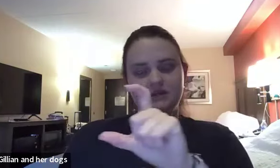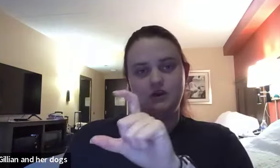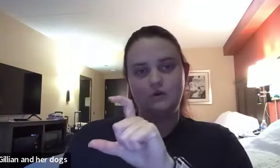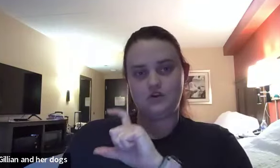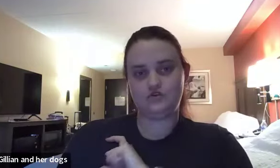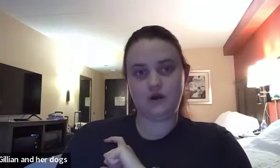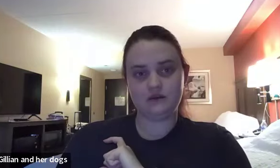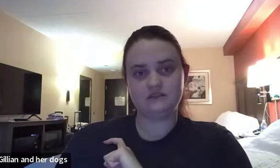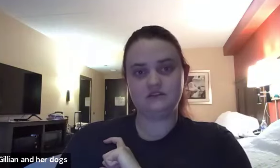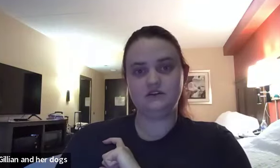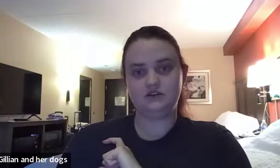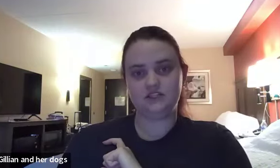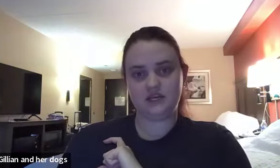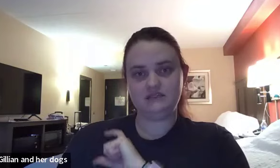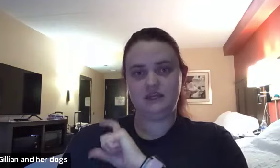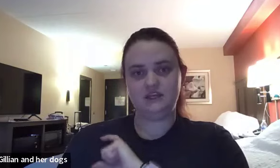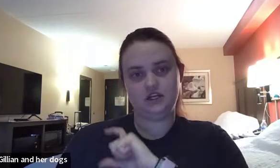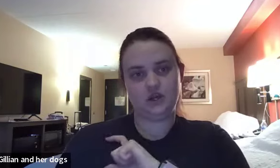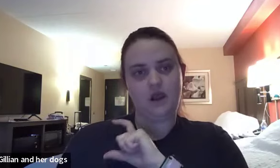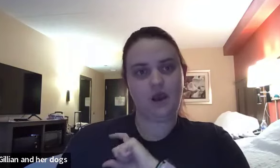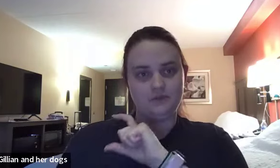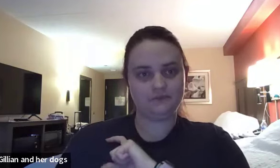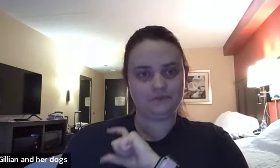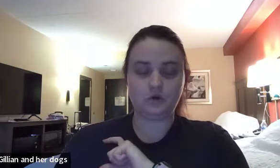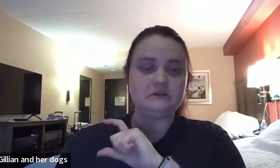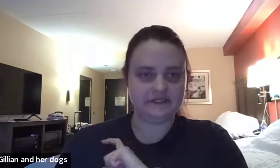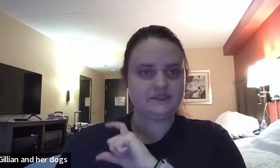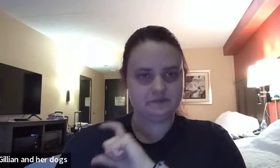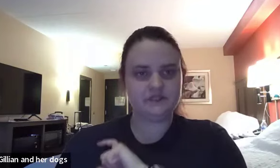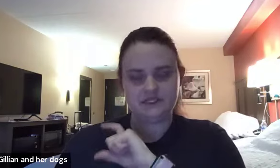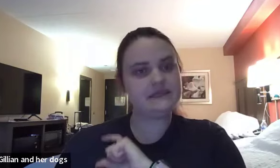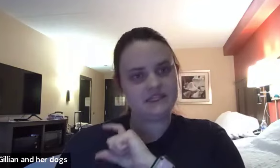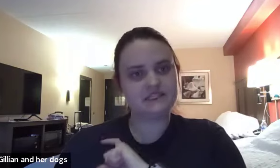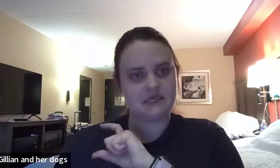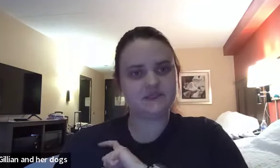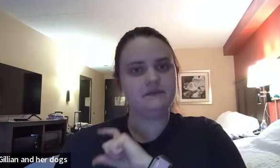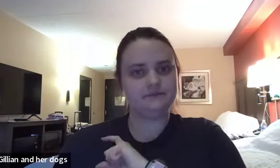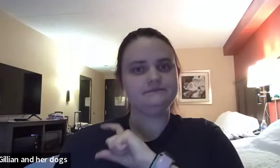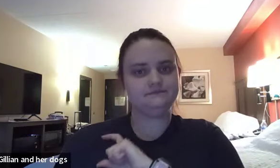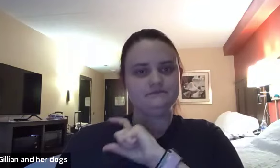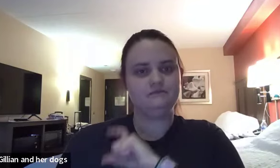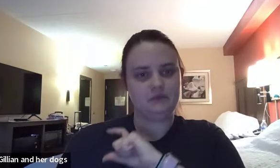to go across your chest and you're going to go cop or police. It's the same sign.